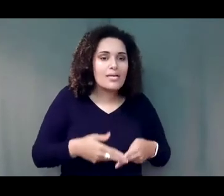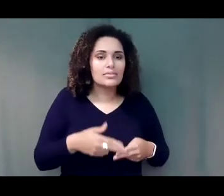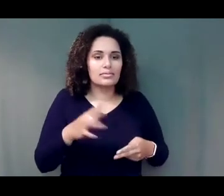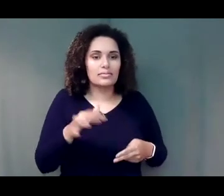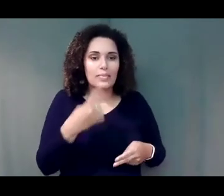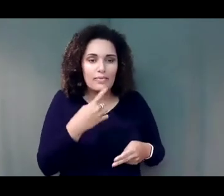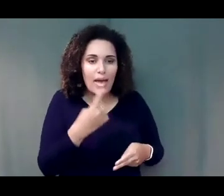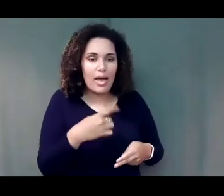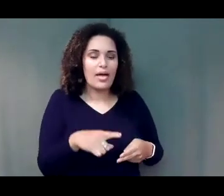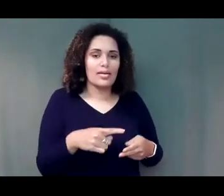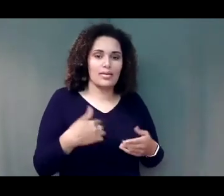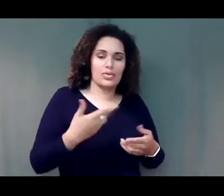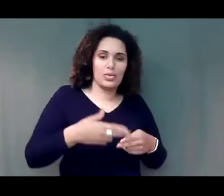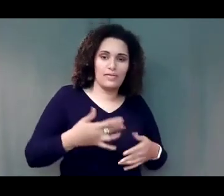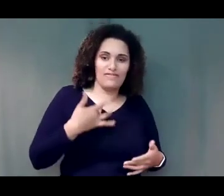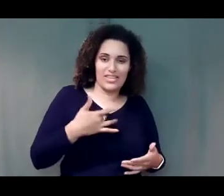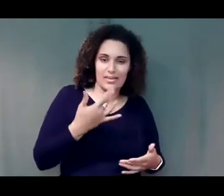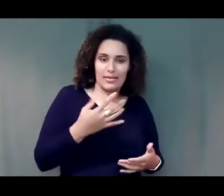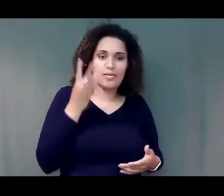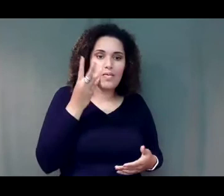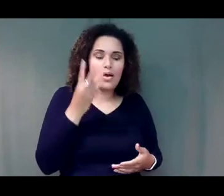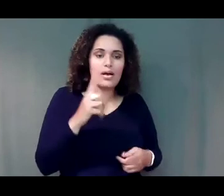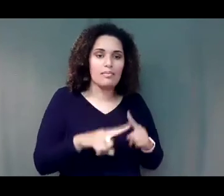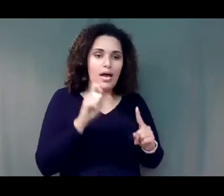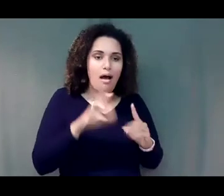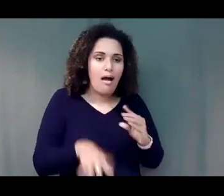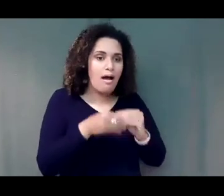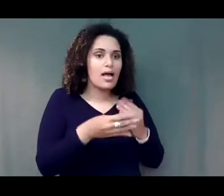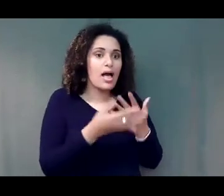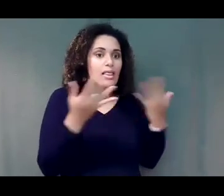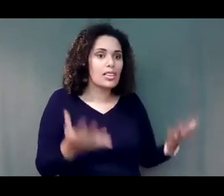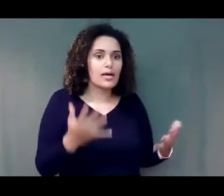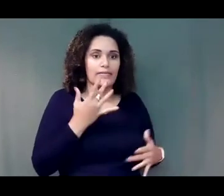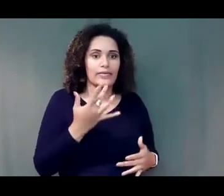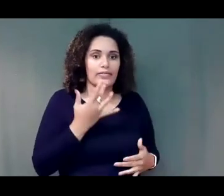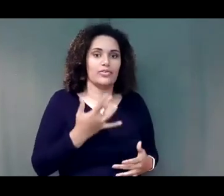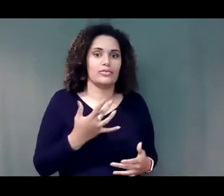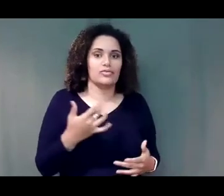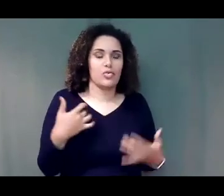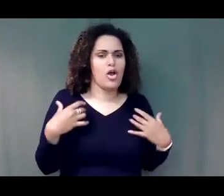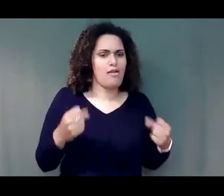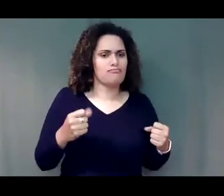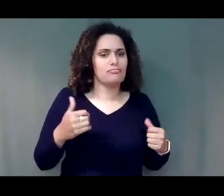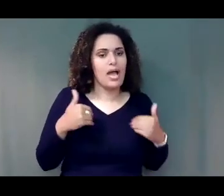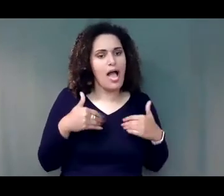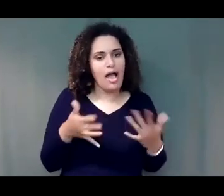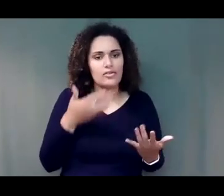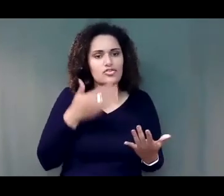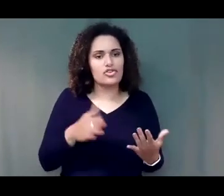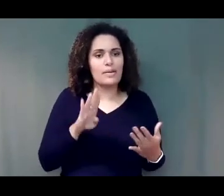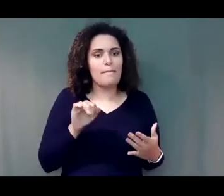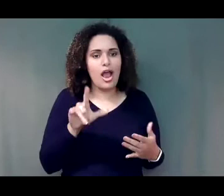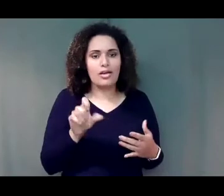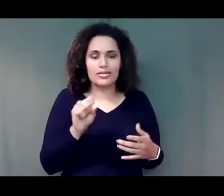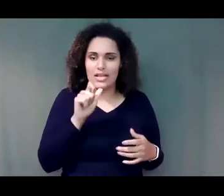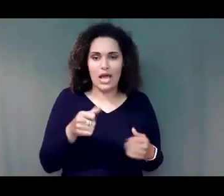overall feel of the wines, but without adding much flavor. So we're confident we have some barrels that won't be